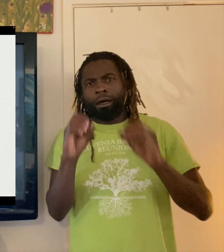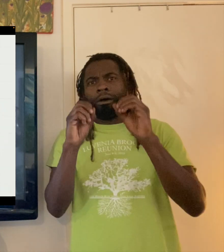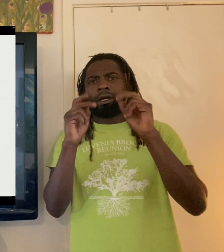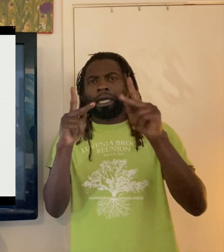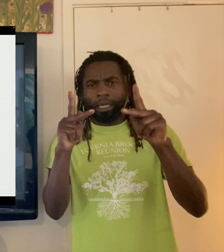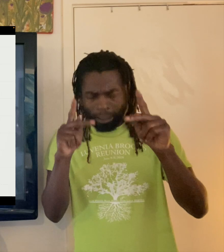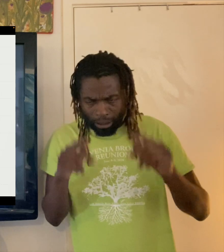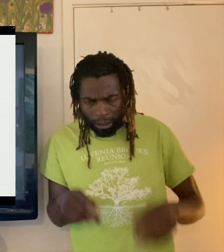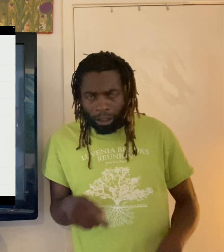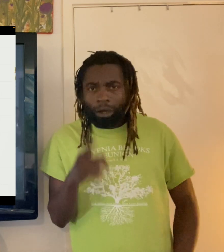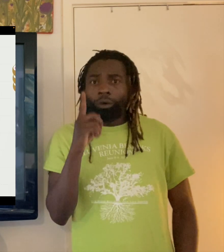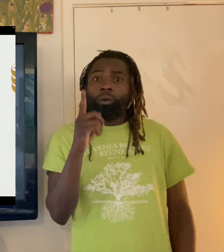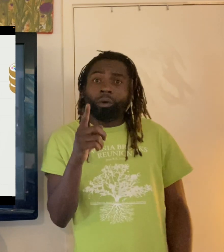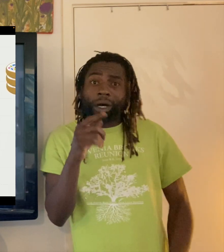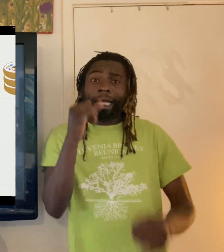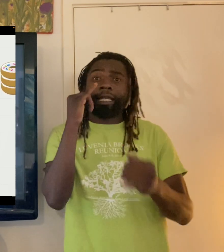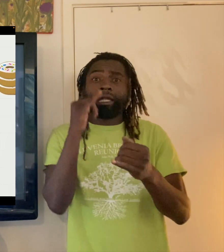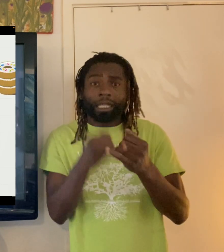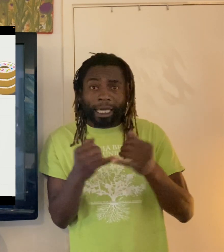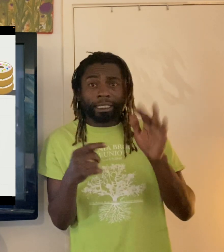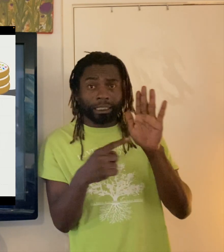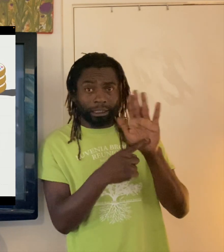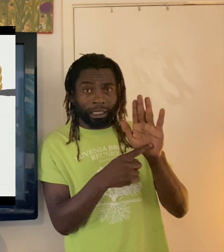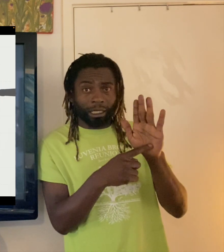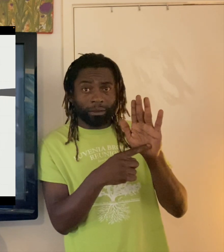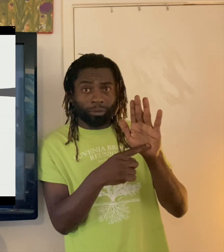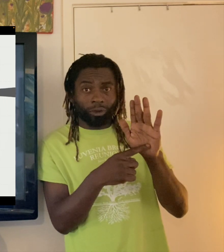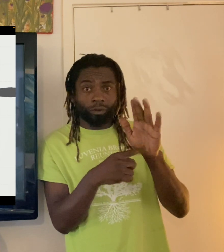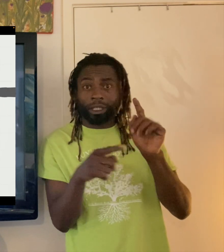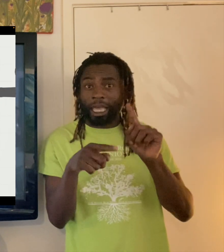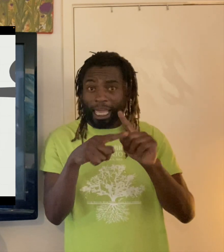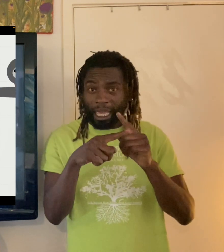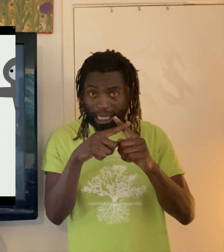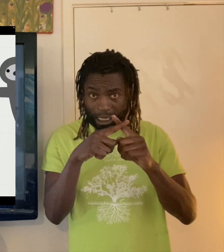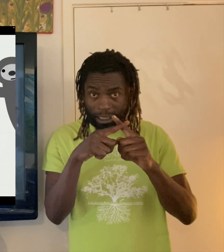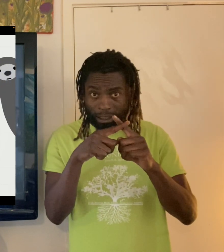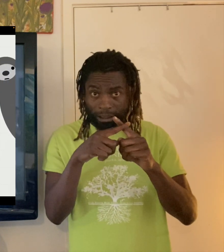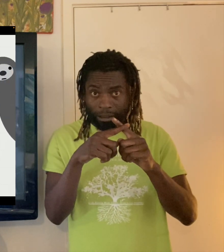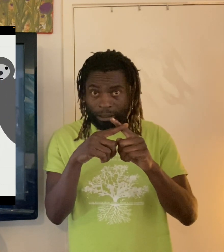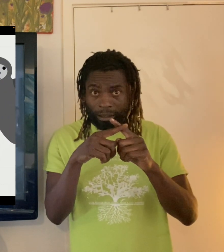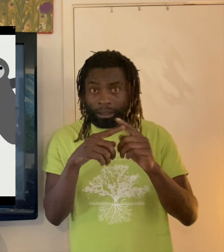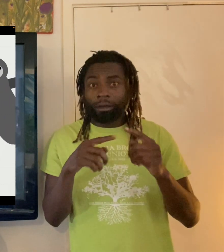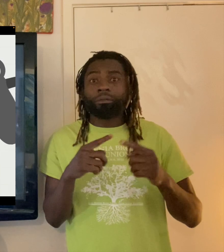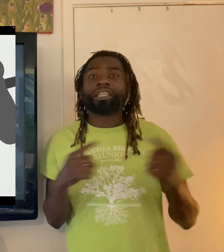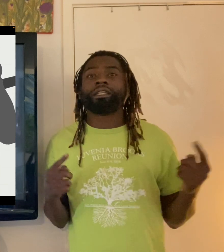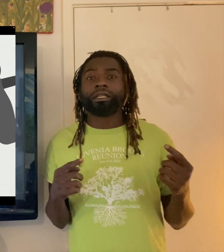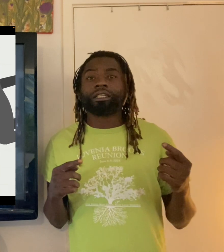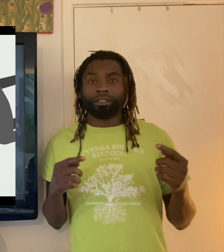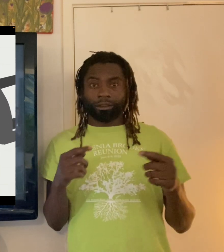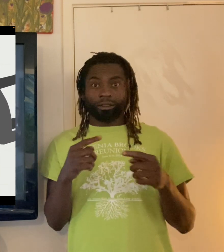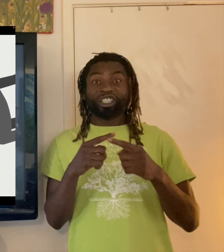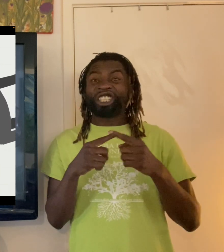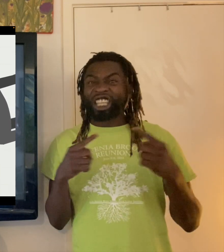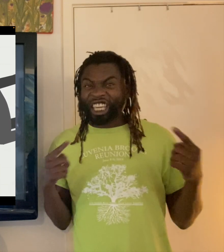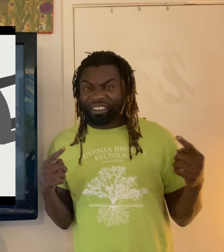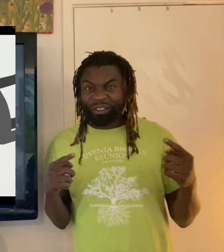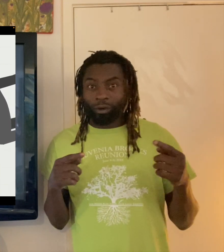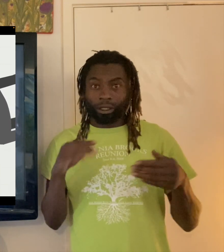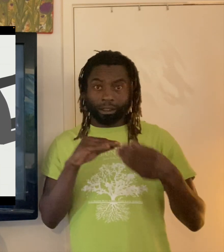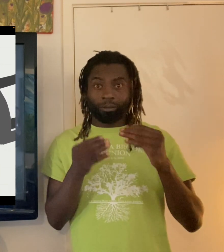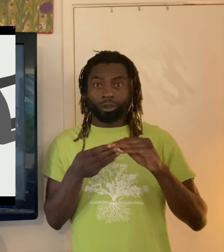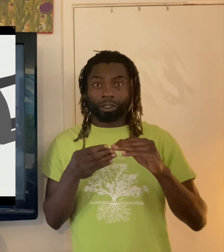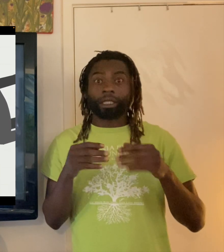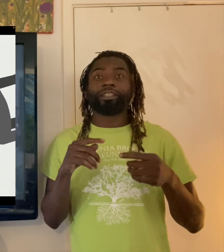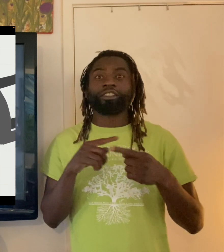Okay, let's do one last example of adding, but with some different numbers and different donuts.